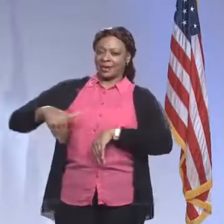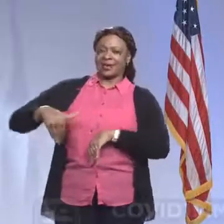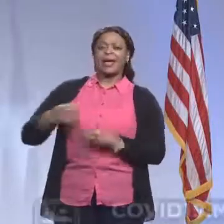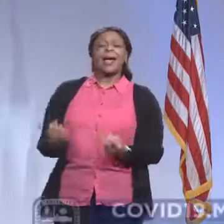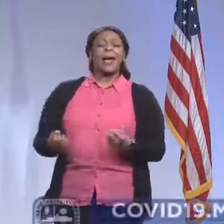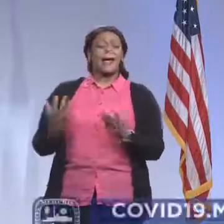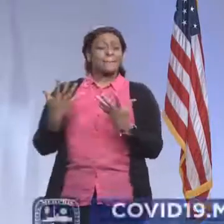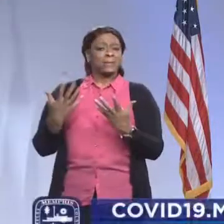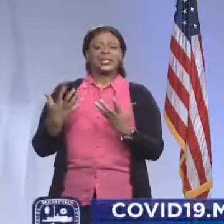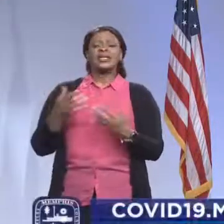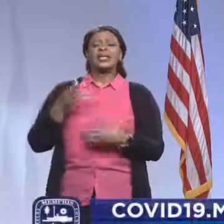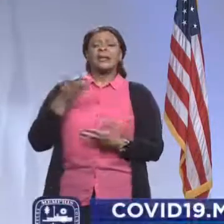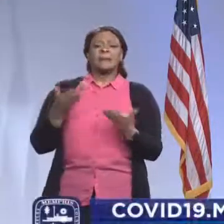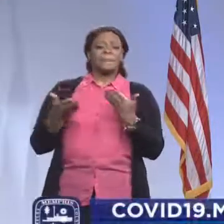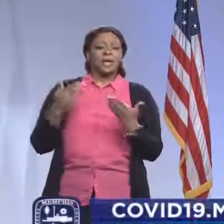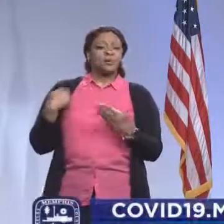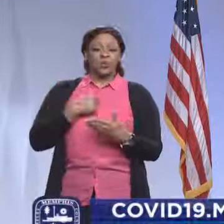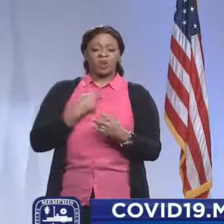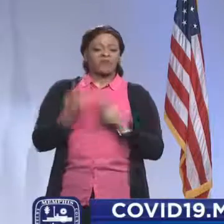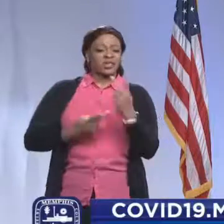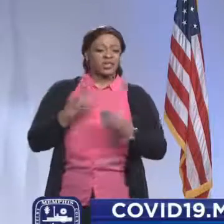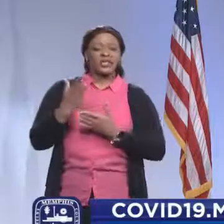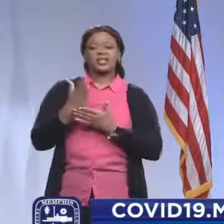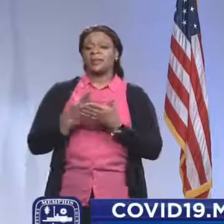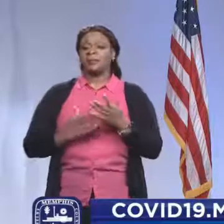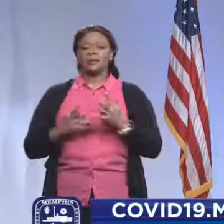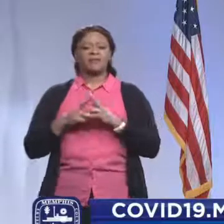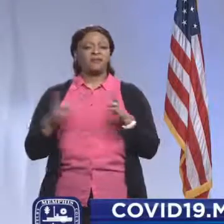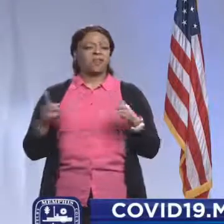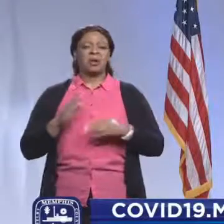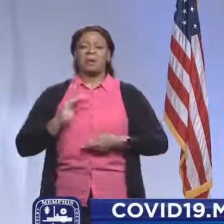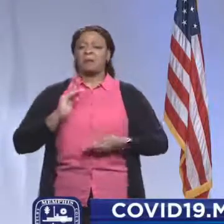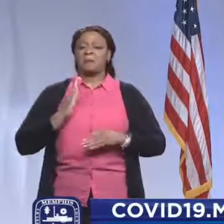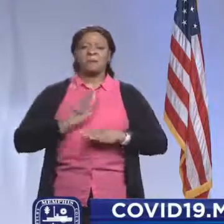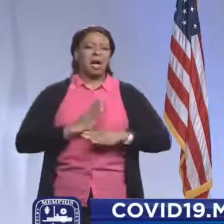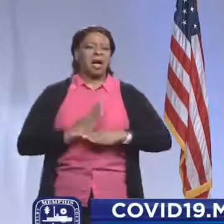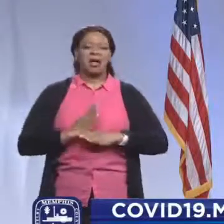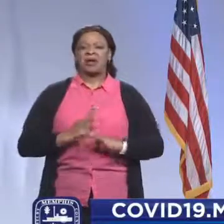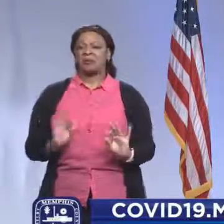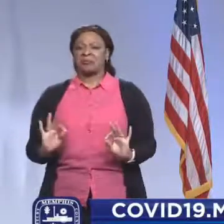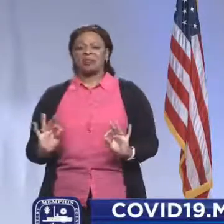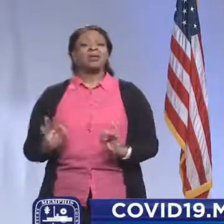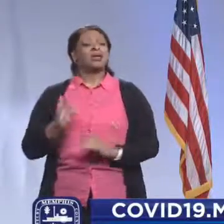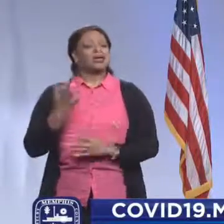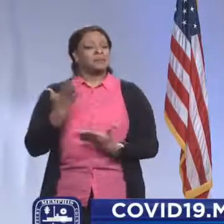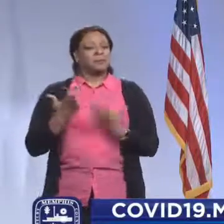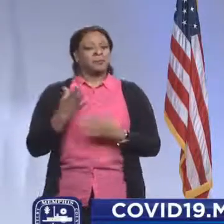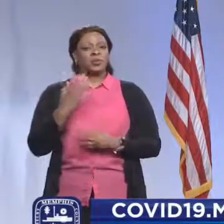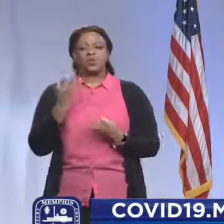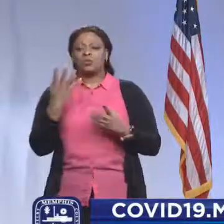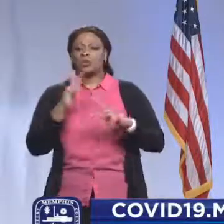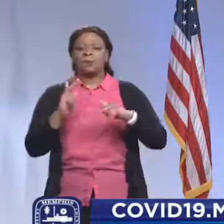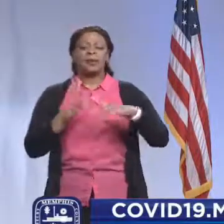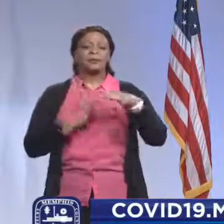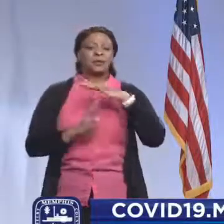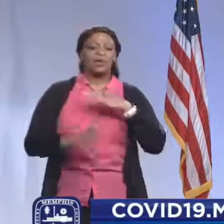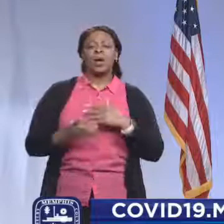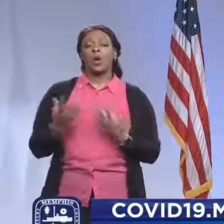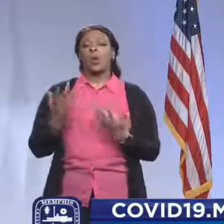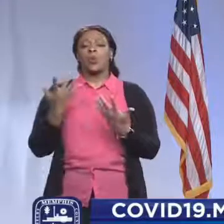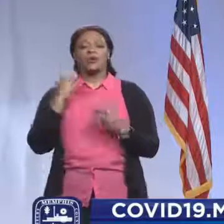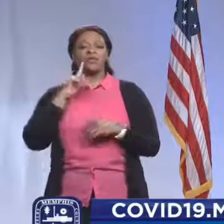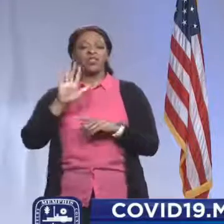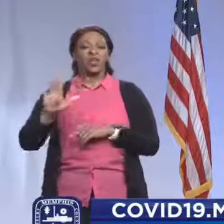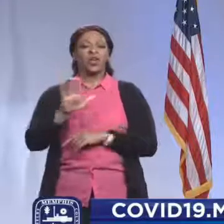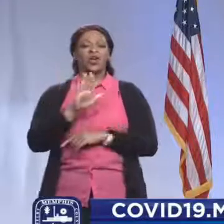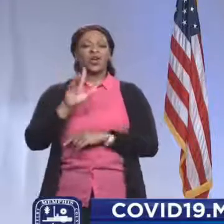to how many that we have visited. Some of them have been very minor, as far as maybe too many people were waiting for to-go